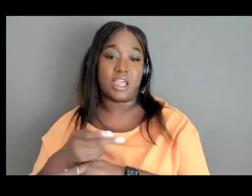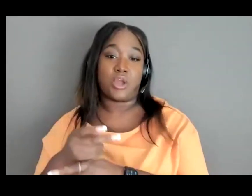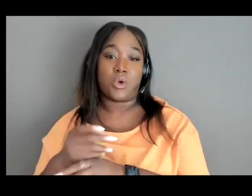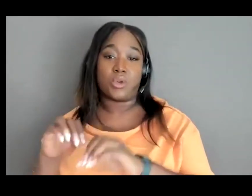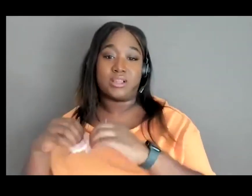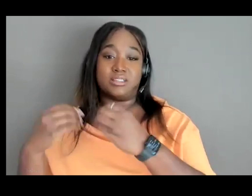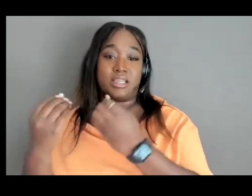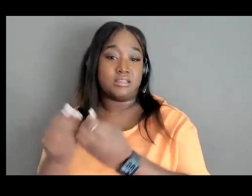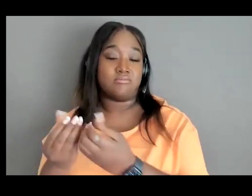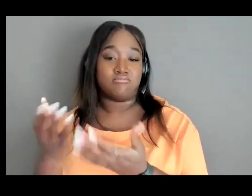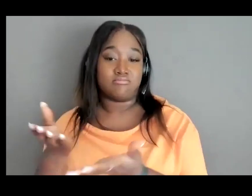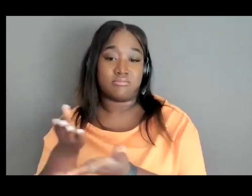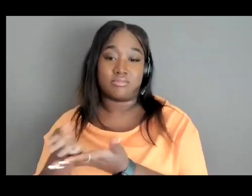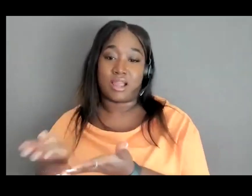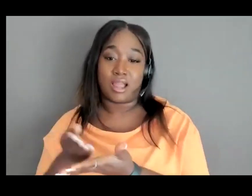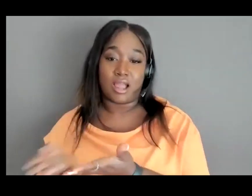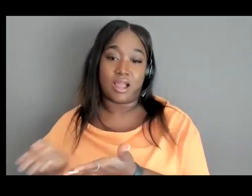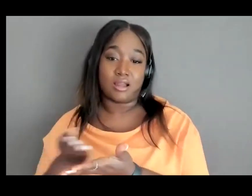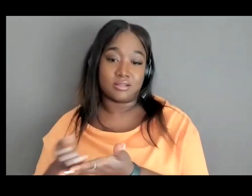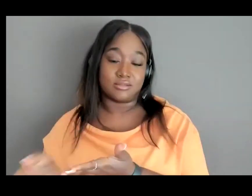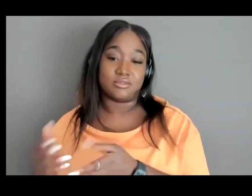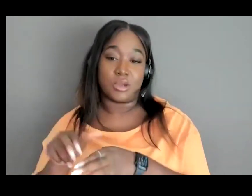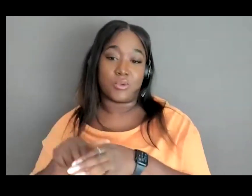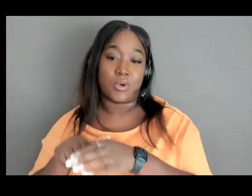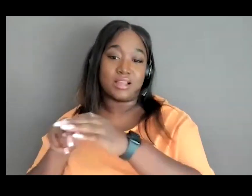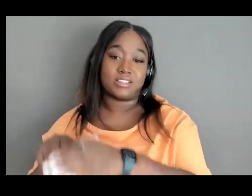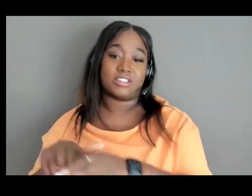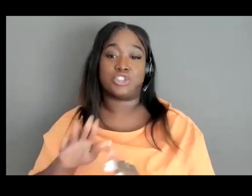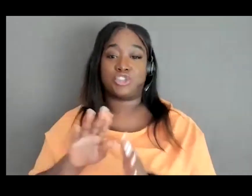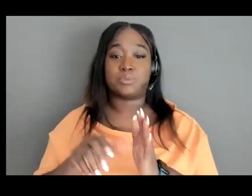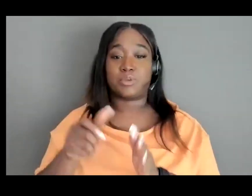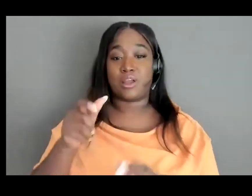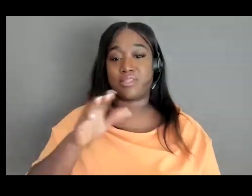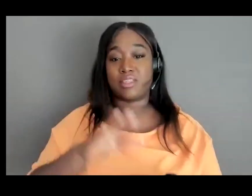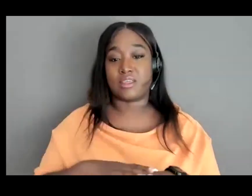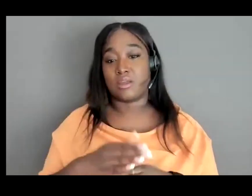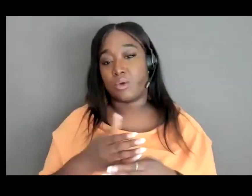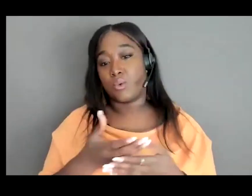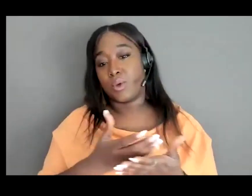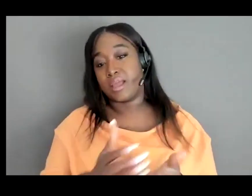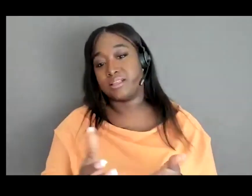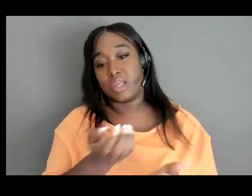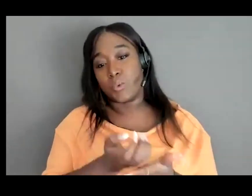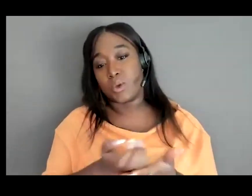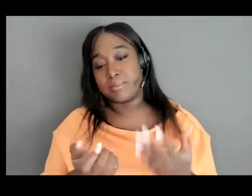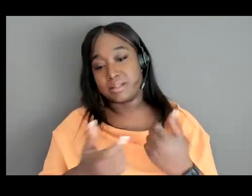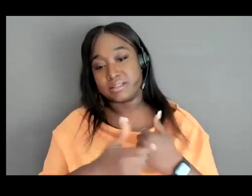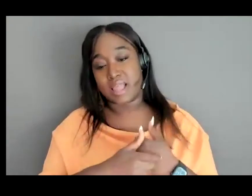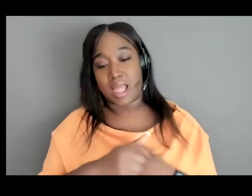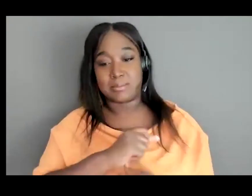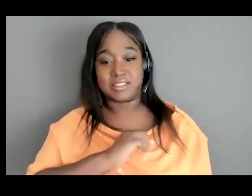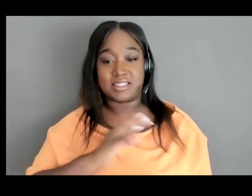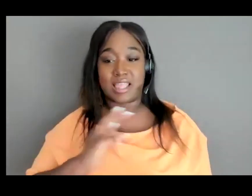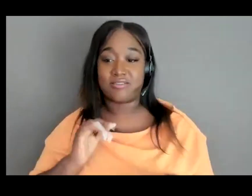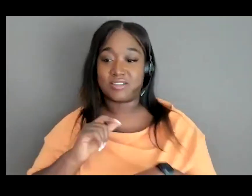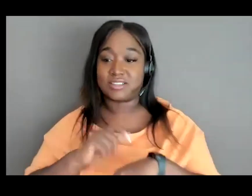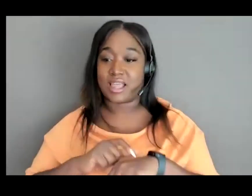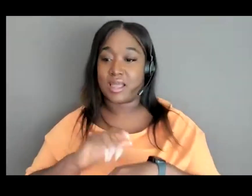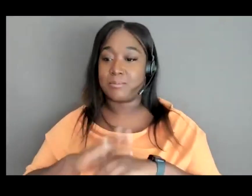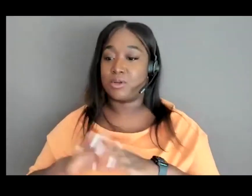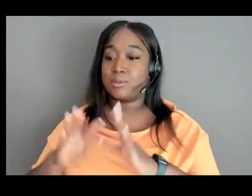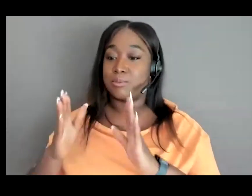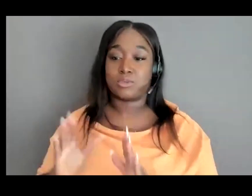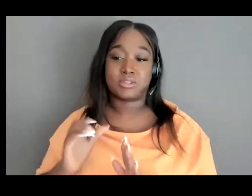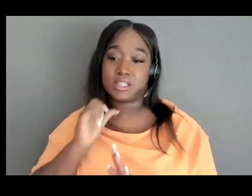care organizations are buying rides, just cheaper than wasting equipment time and staff time on somebody who doesn't show